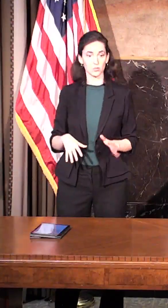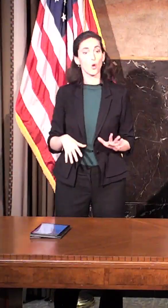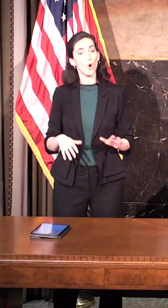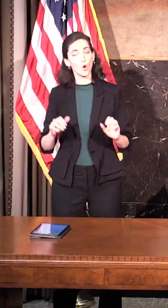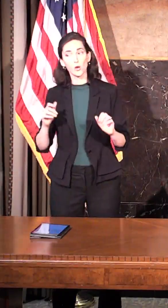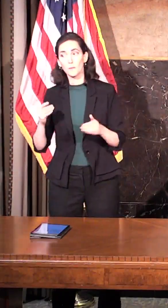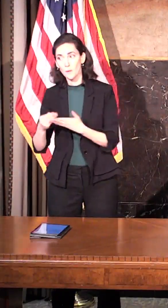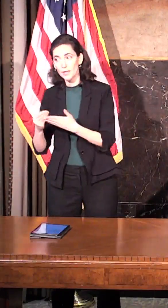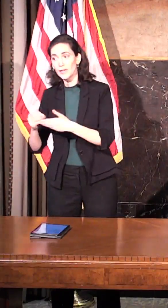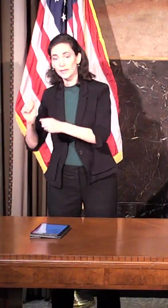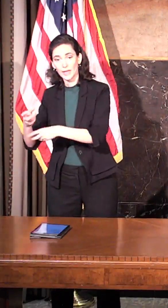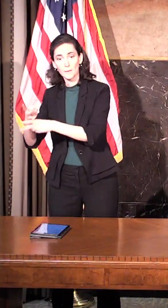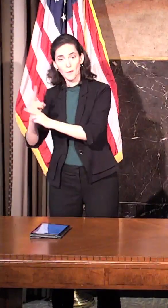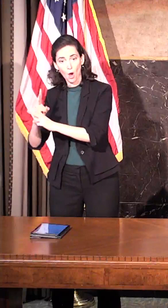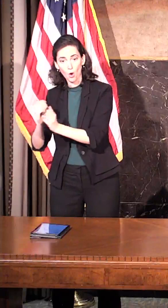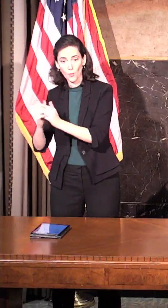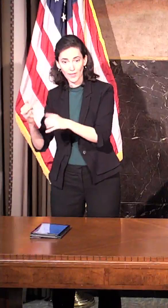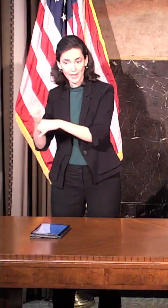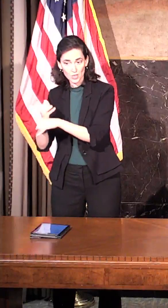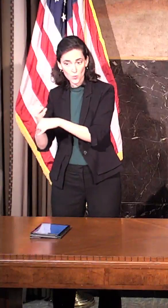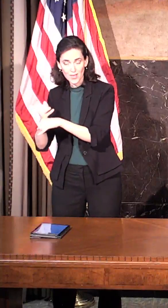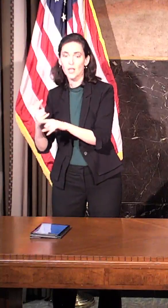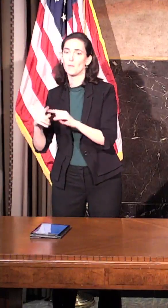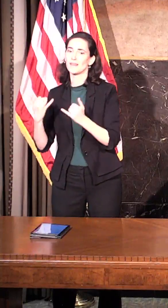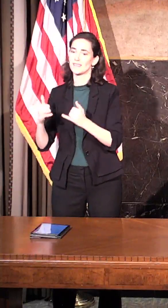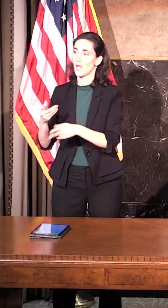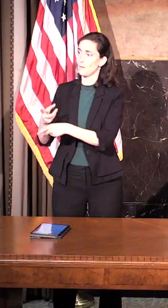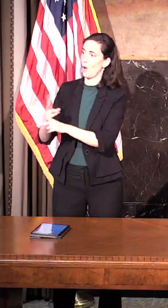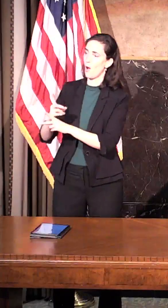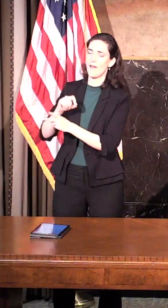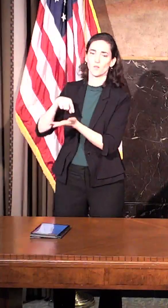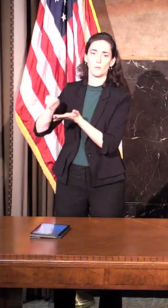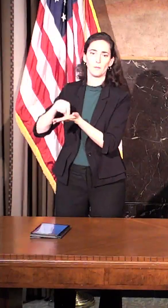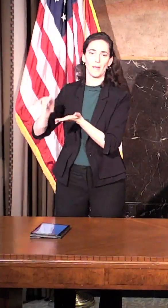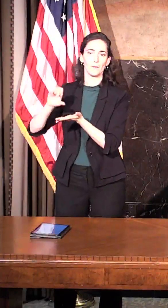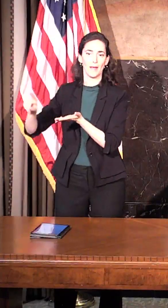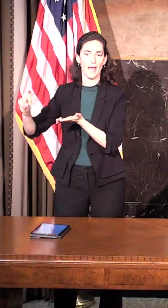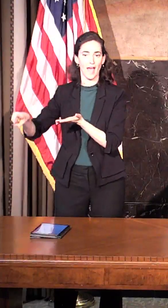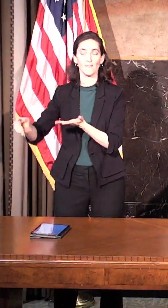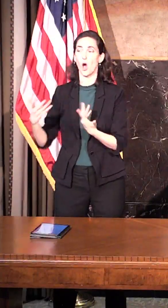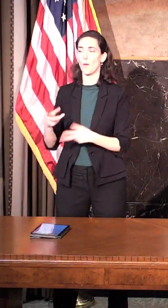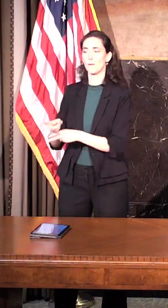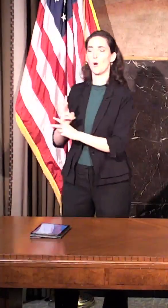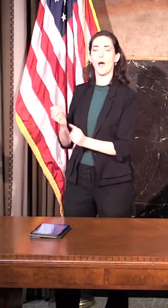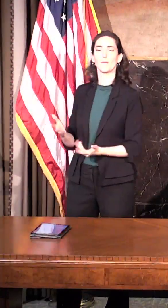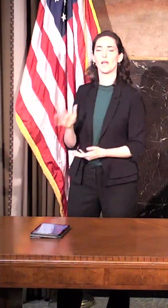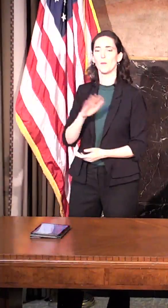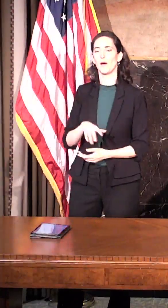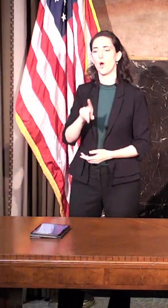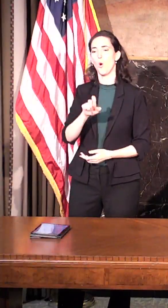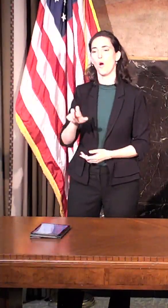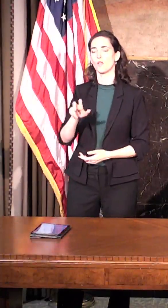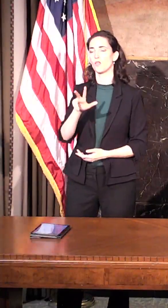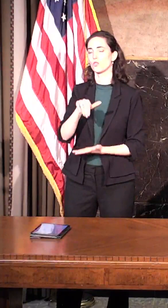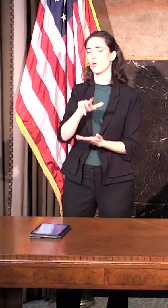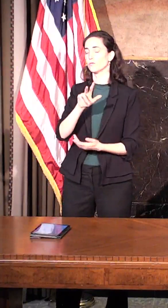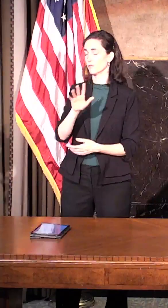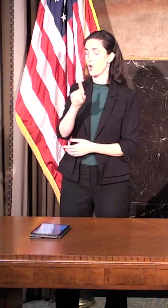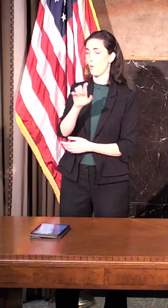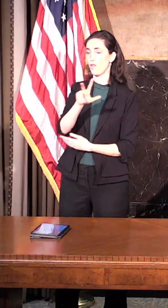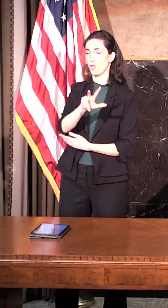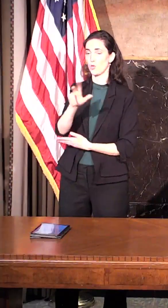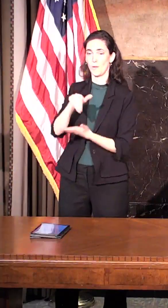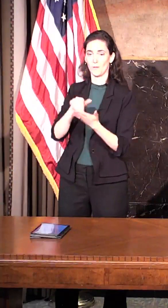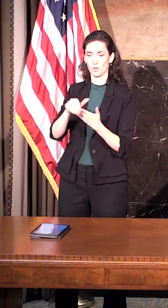borrow money interest-free, it does have to be paid back at some point. We've already borrowed about $133 million The payback starts